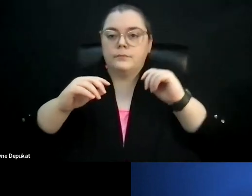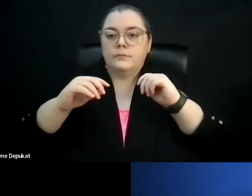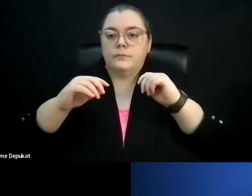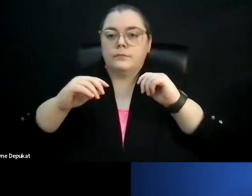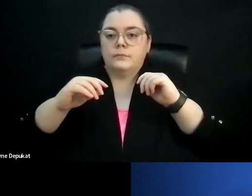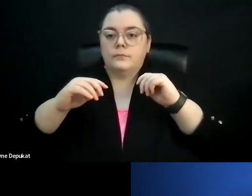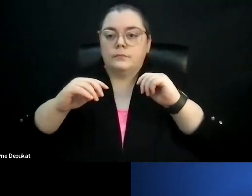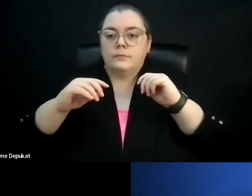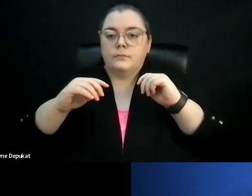So